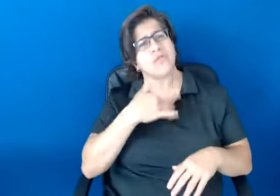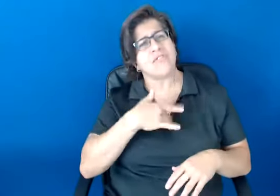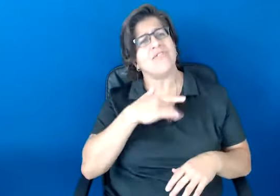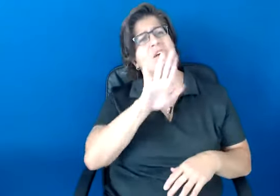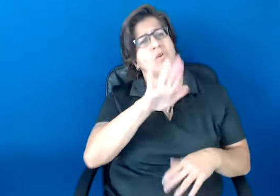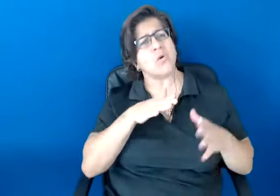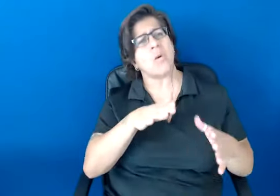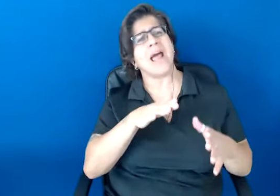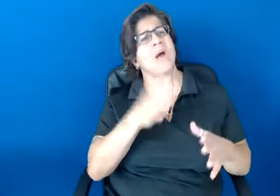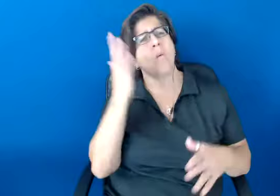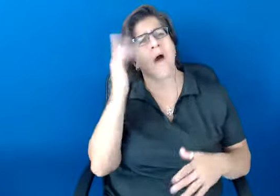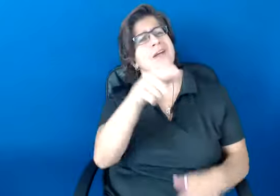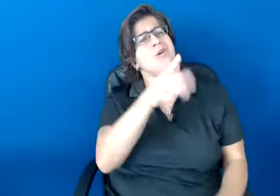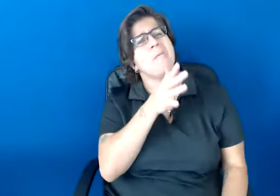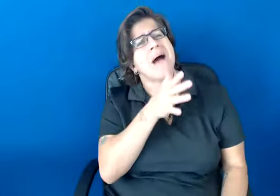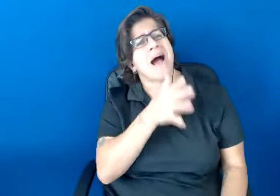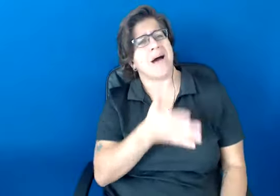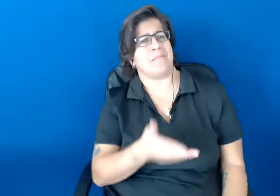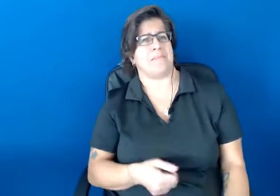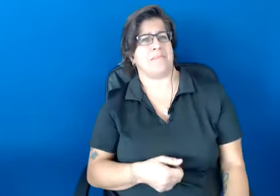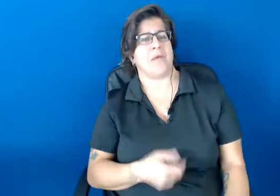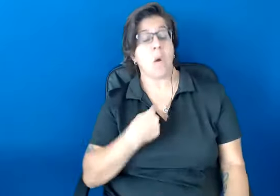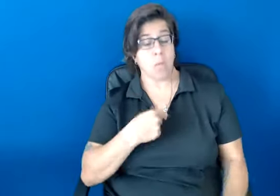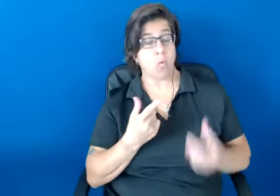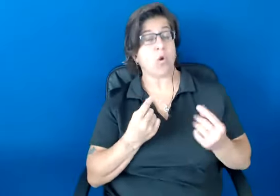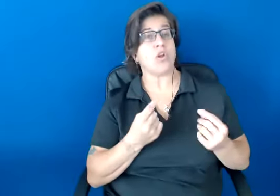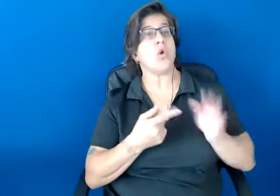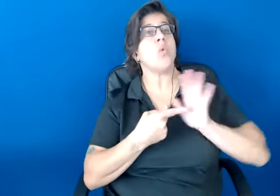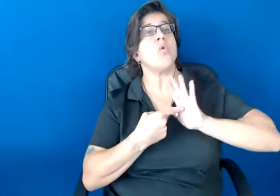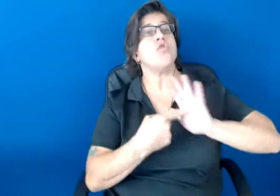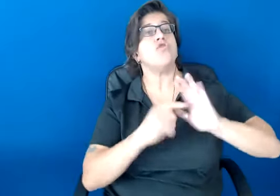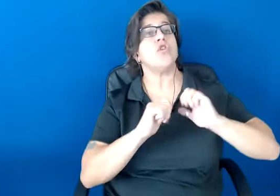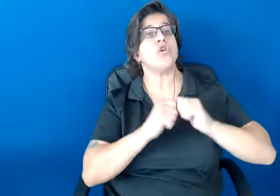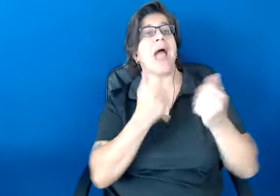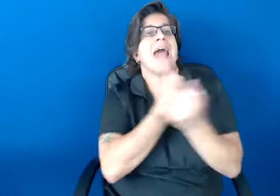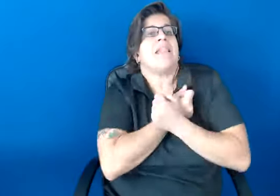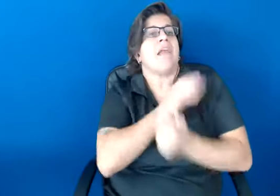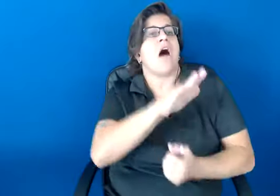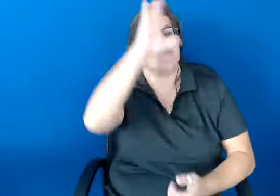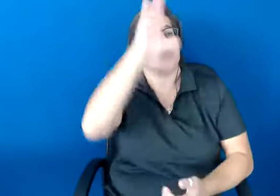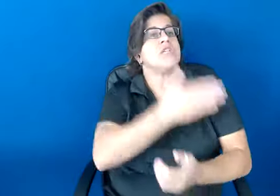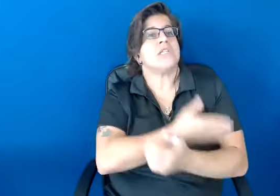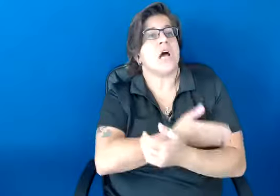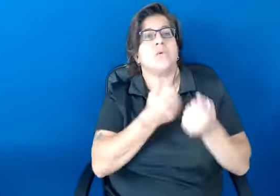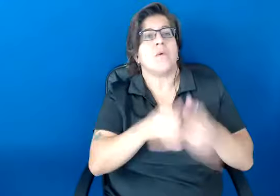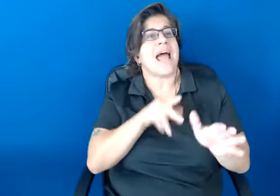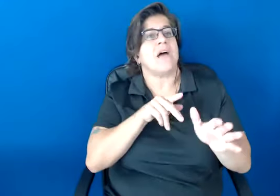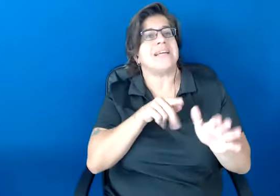a mom. But what we're going to do is we're going to show you how to love your sons without it killing